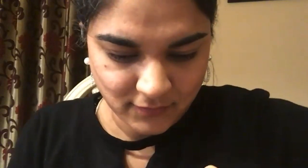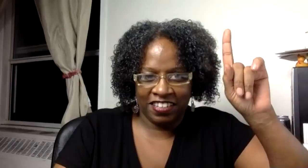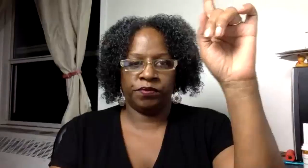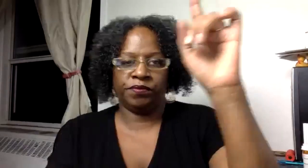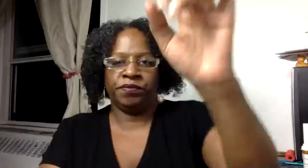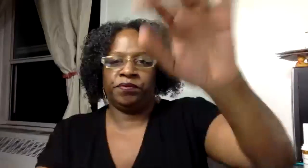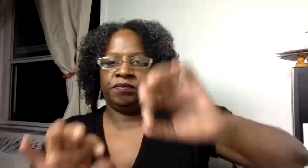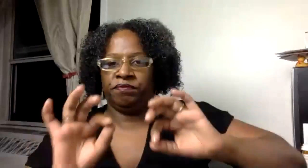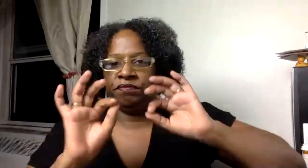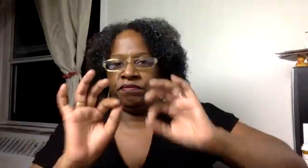life.